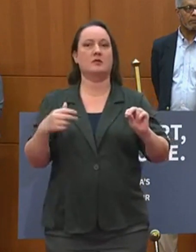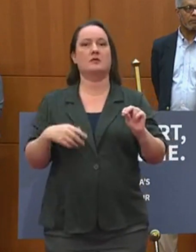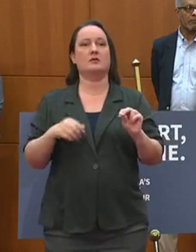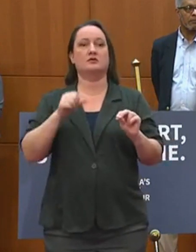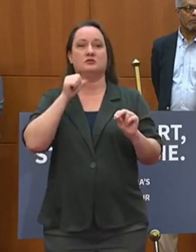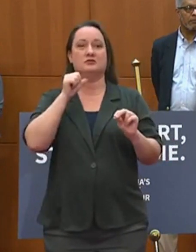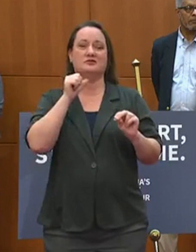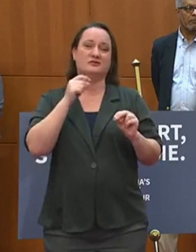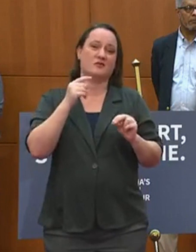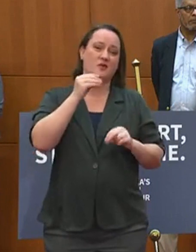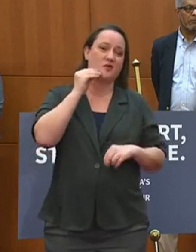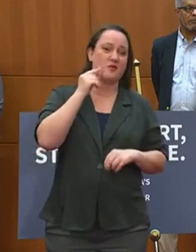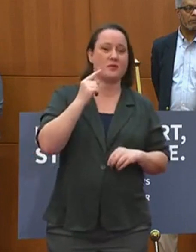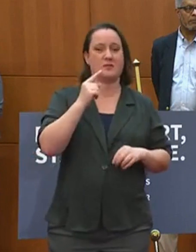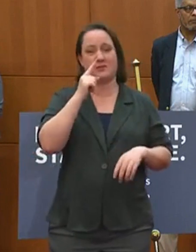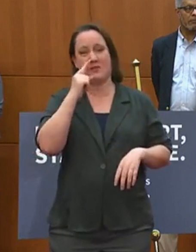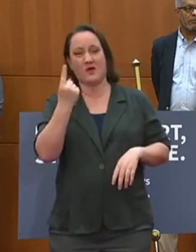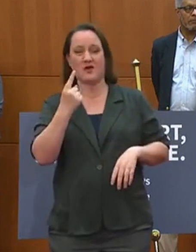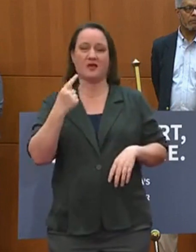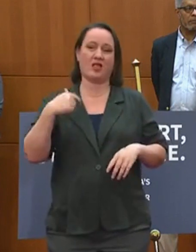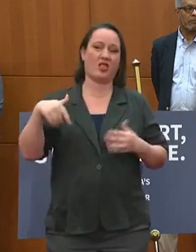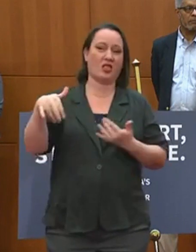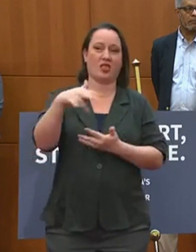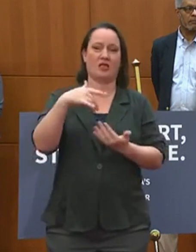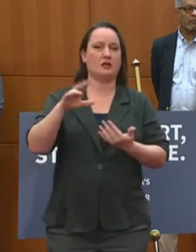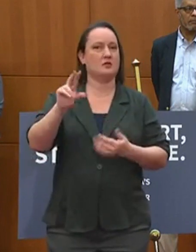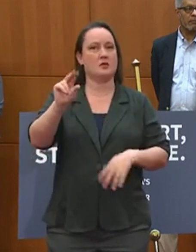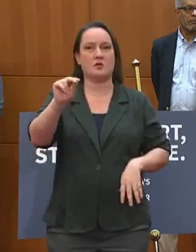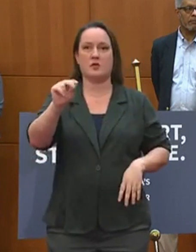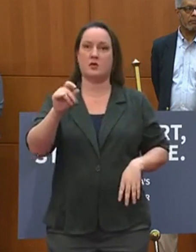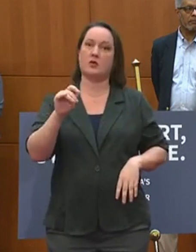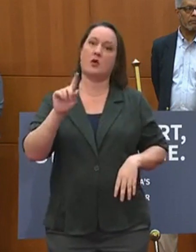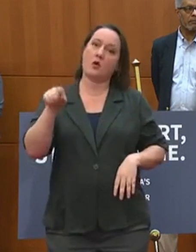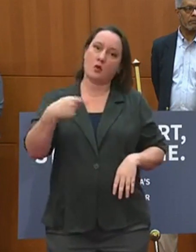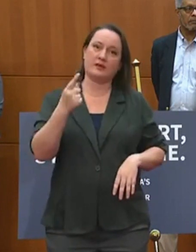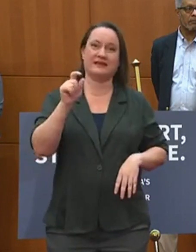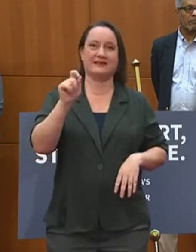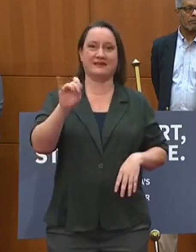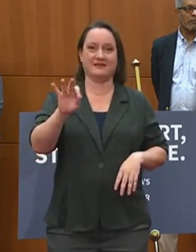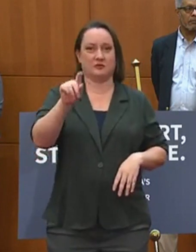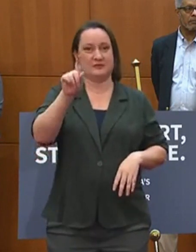because you're bored. Go out when you need to. And